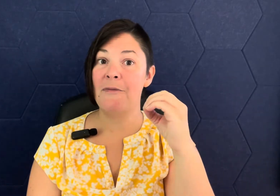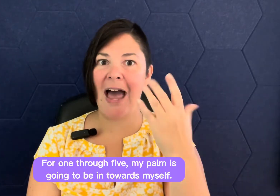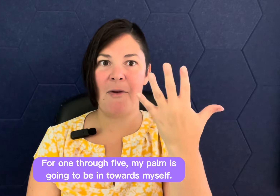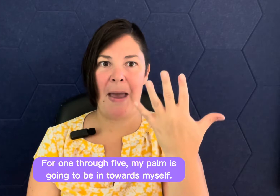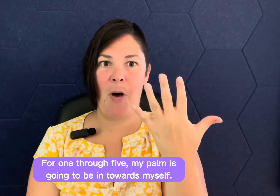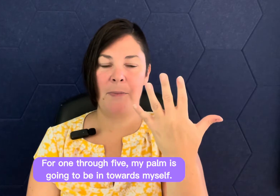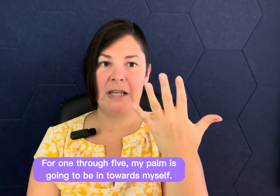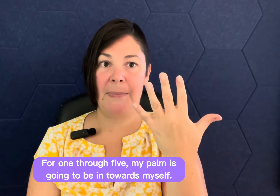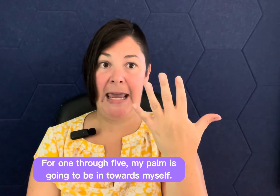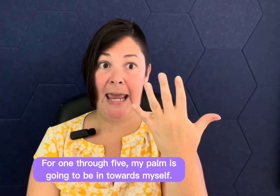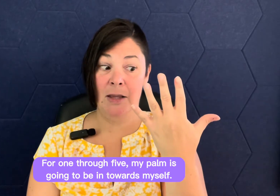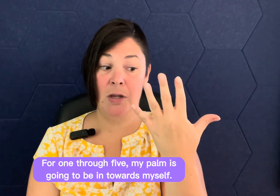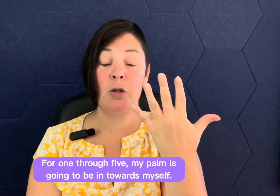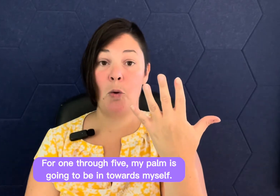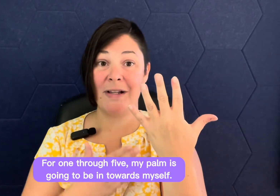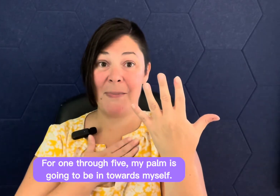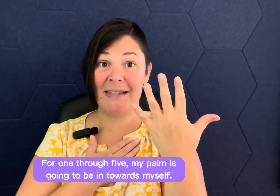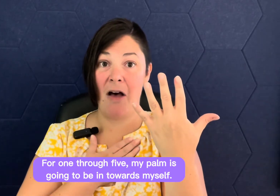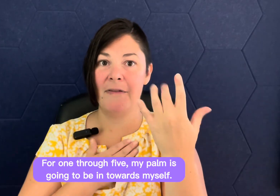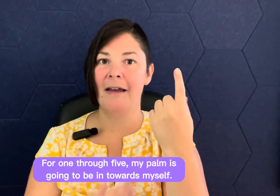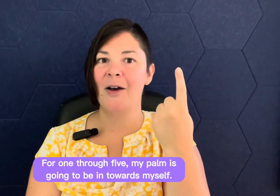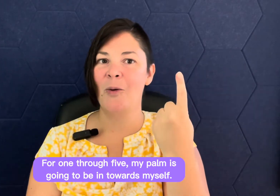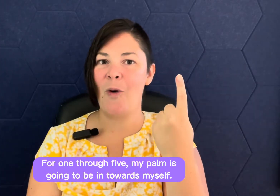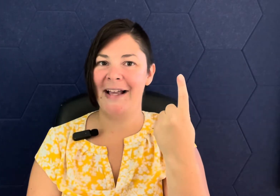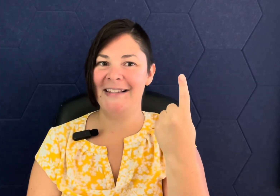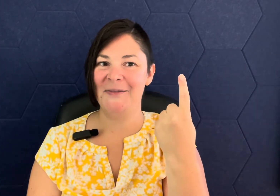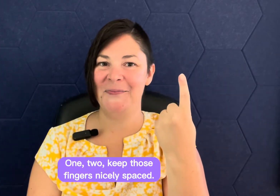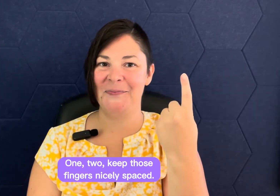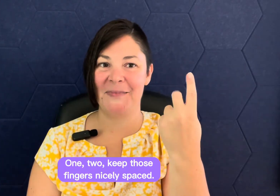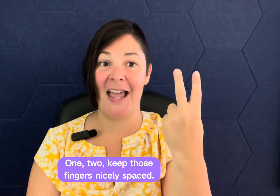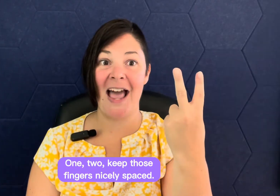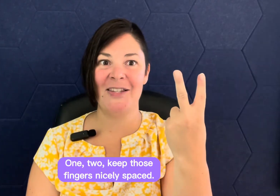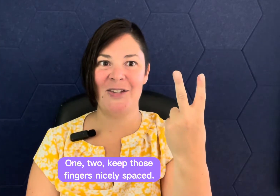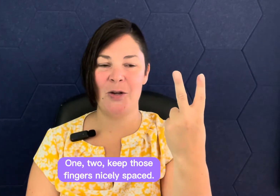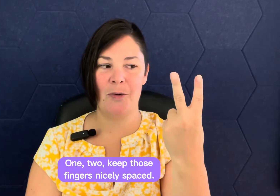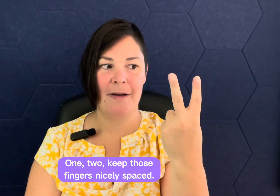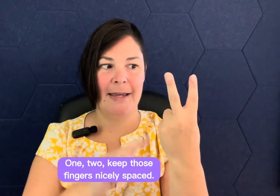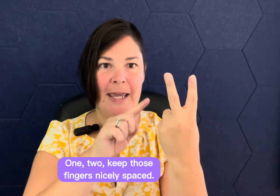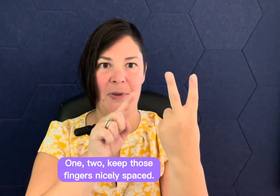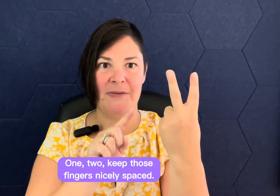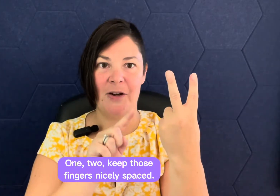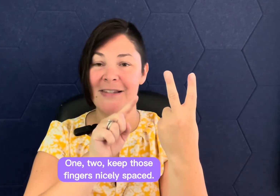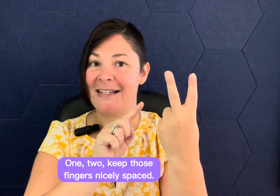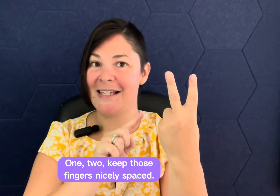5, my palm is going to be in towards myself. 1, 2. Keep those fingers nicely